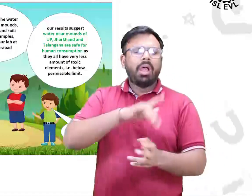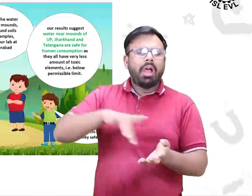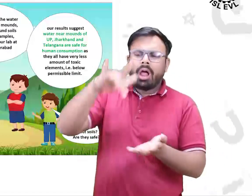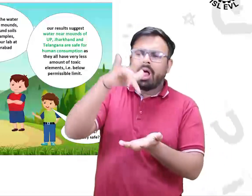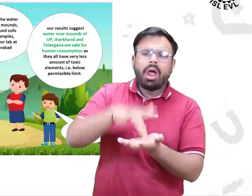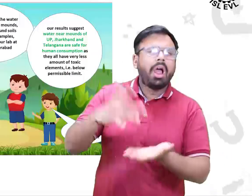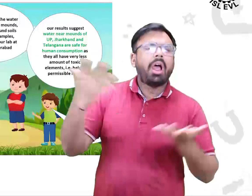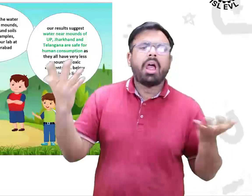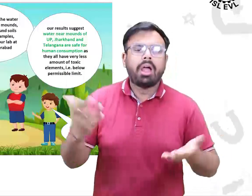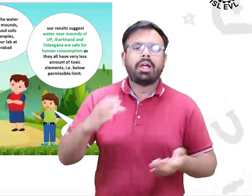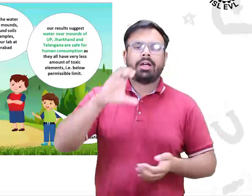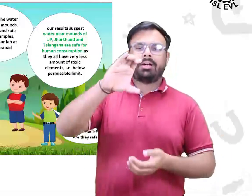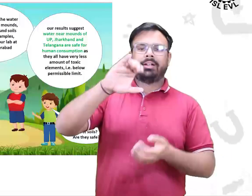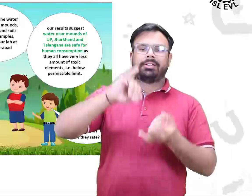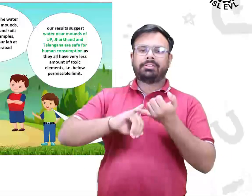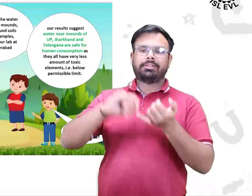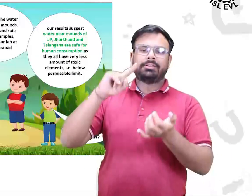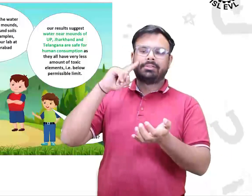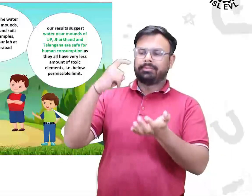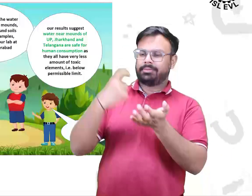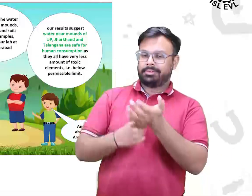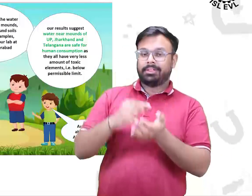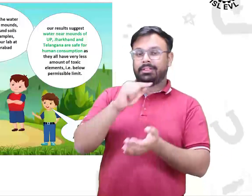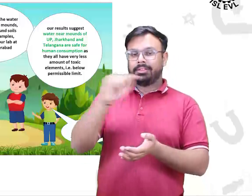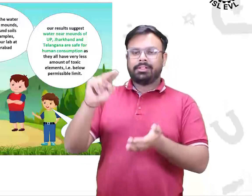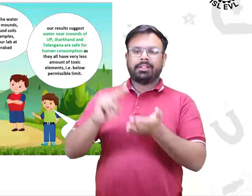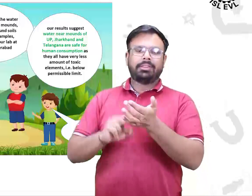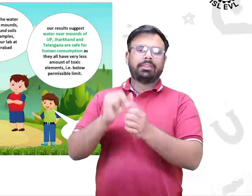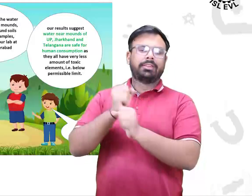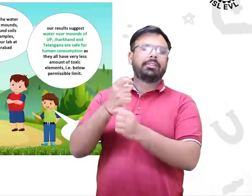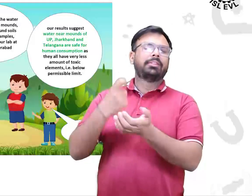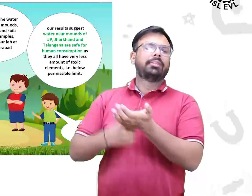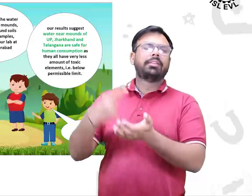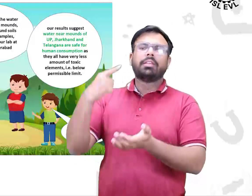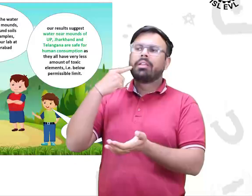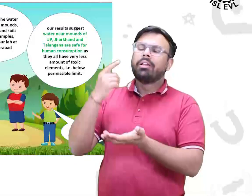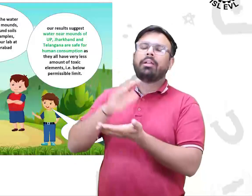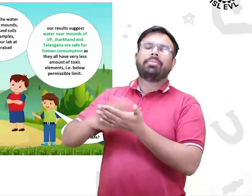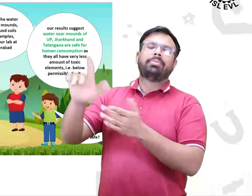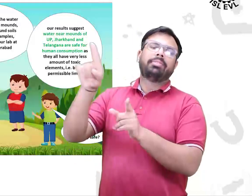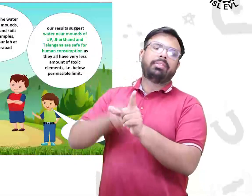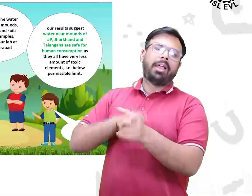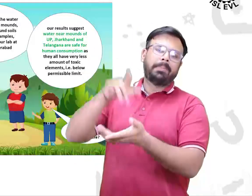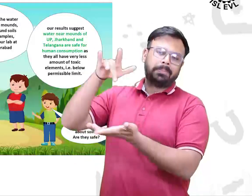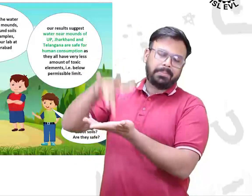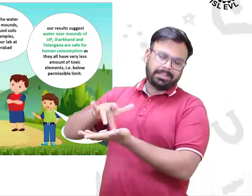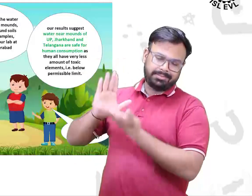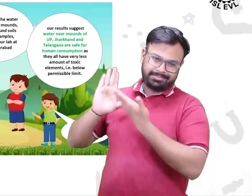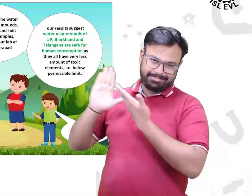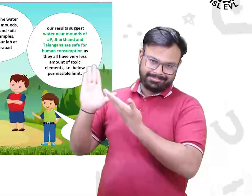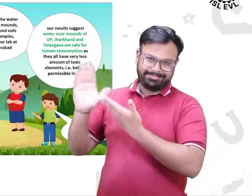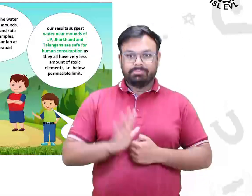lab at CSIR NGRI Hyderabad.